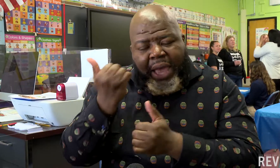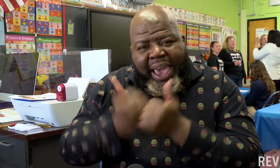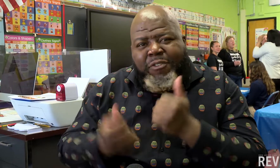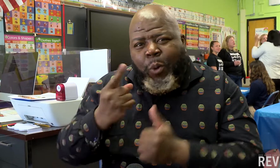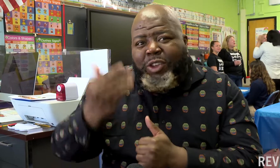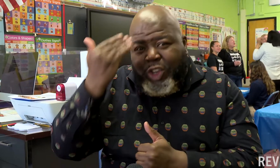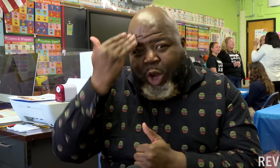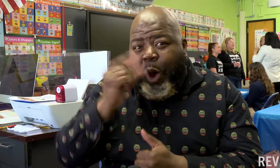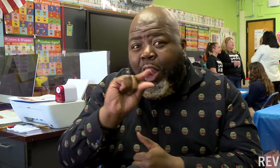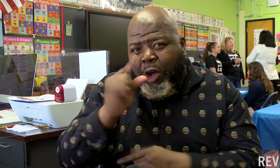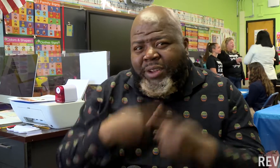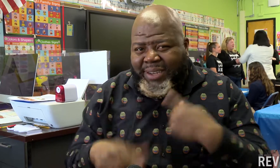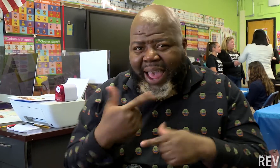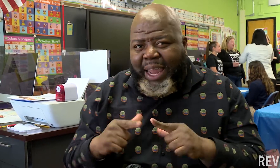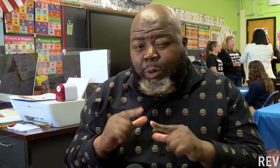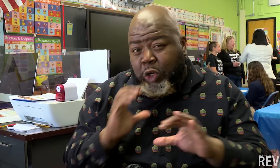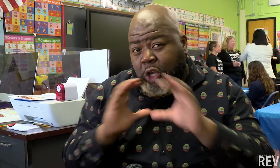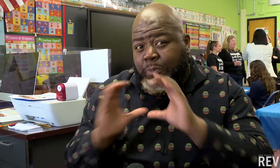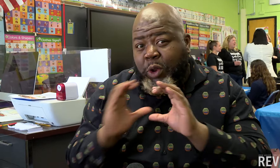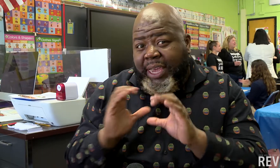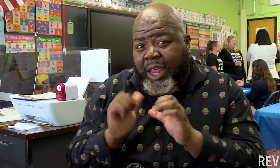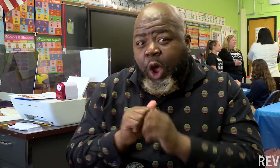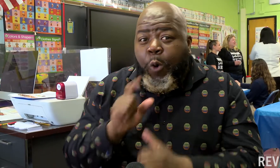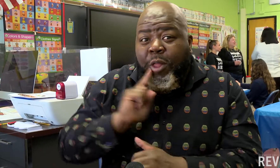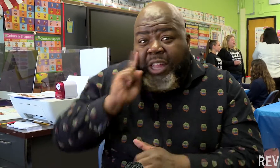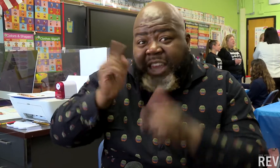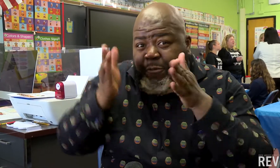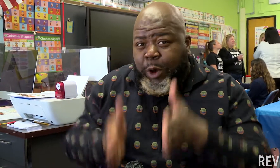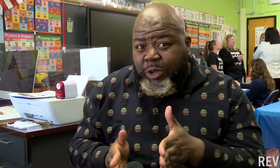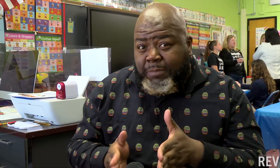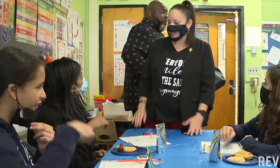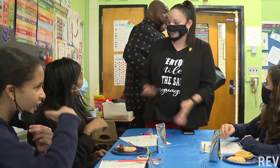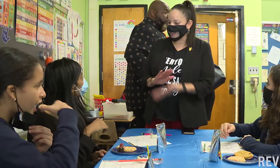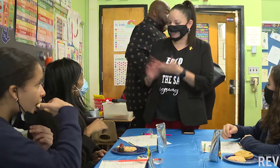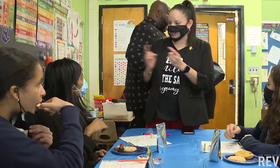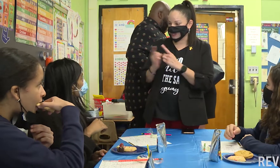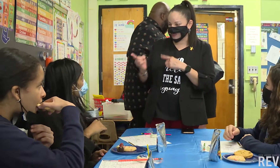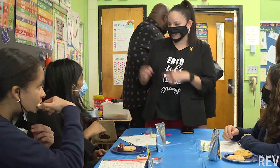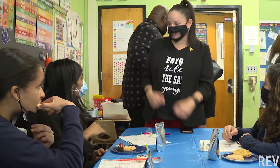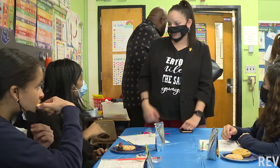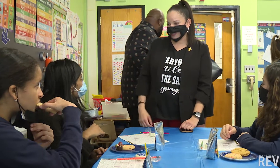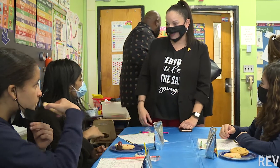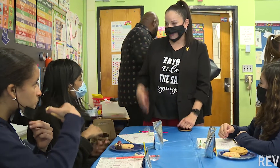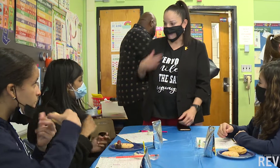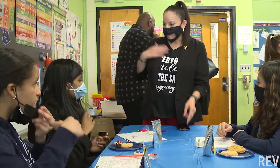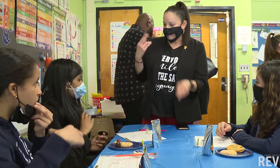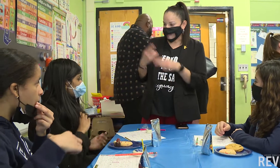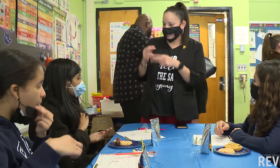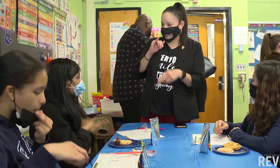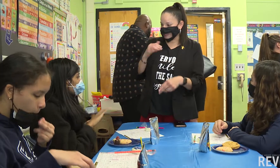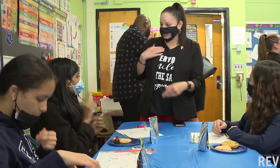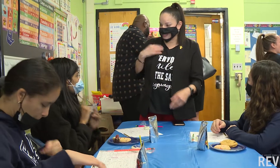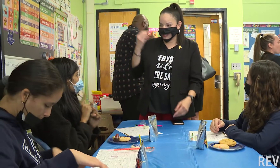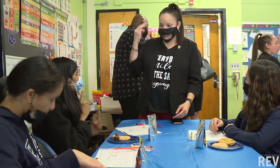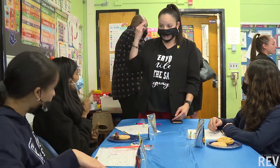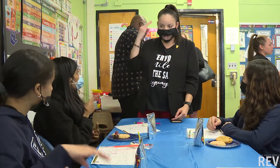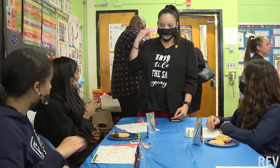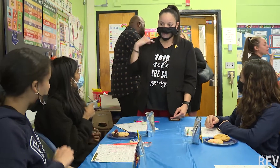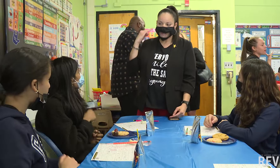Everyone should know a little sign language to communicate with a deaf person. I would love this to be a part of their curriculum, a